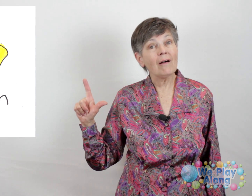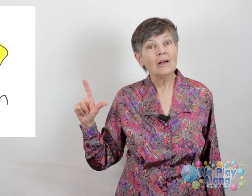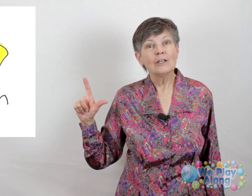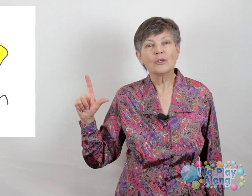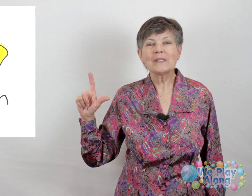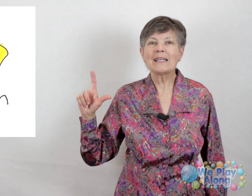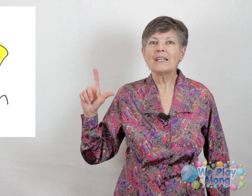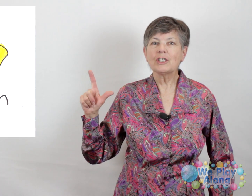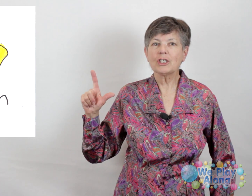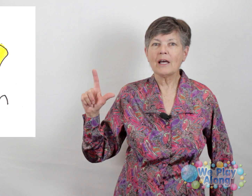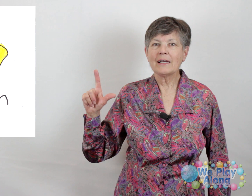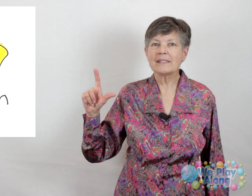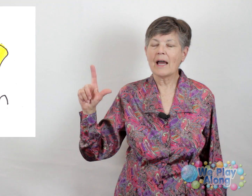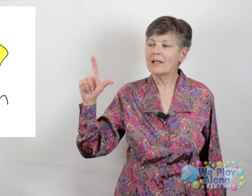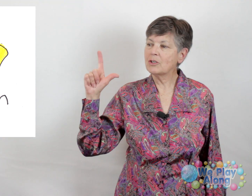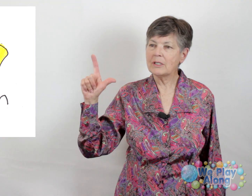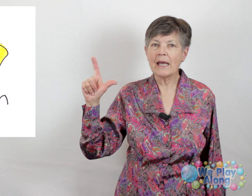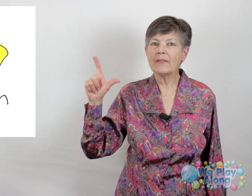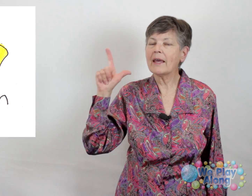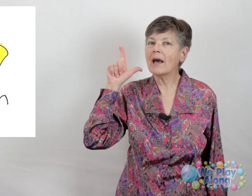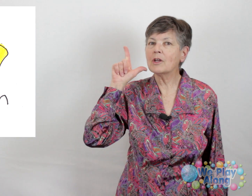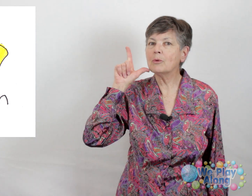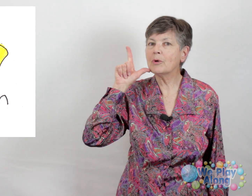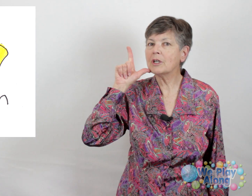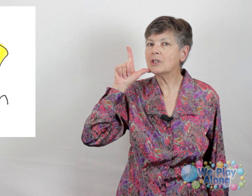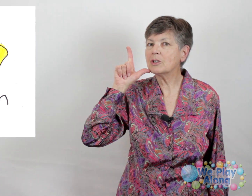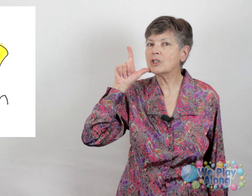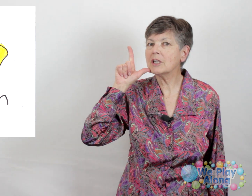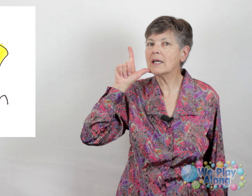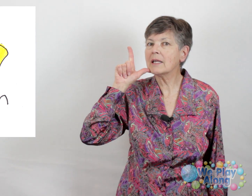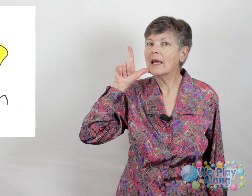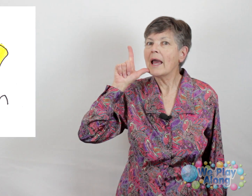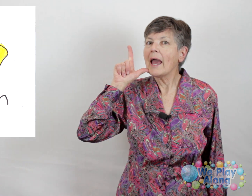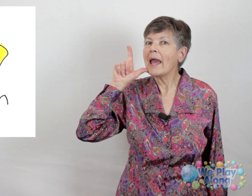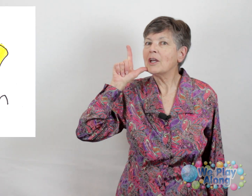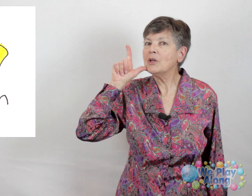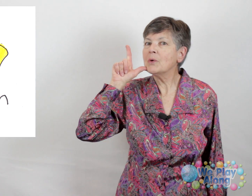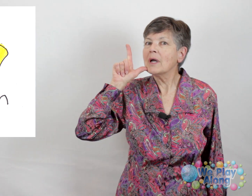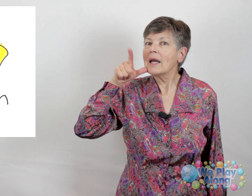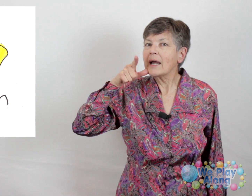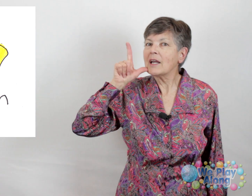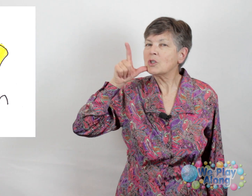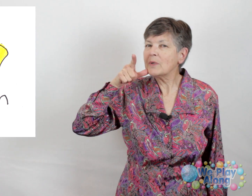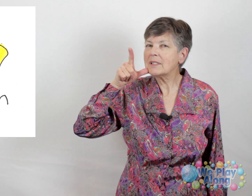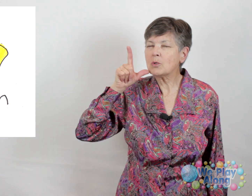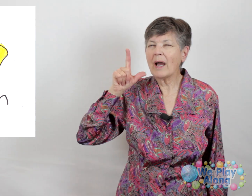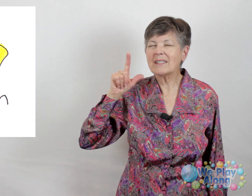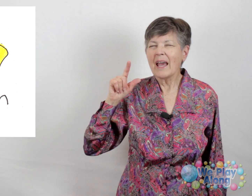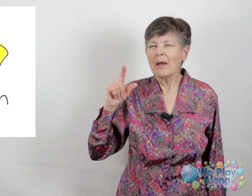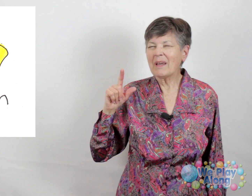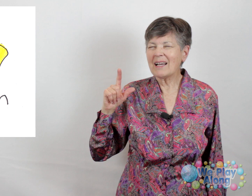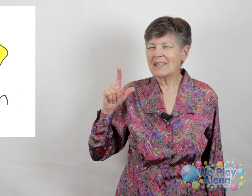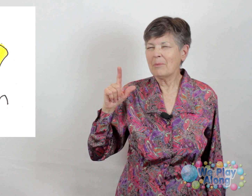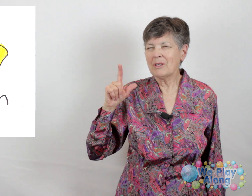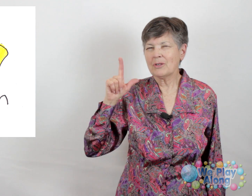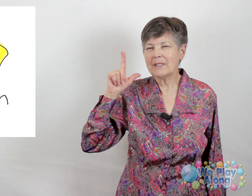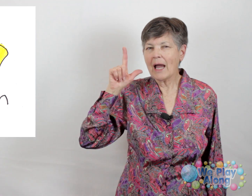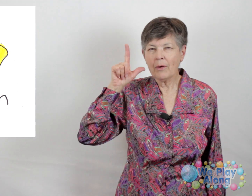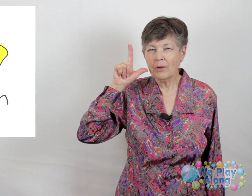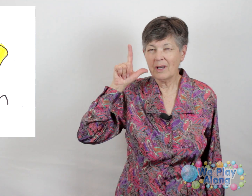L. So it's an initialized sign. So you take the L and you put it to your chin and you kind of twist it twice. And because lemons are sour, you could